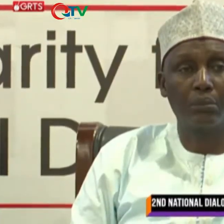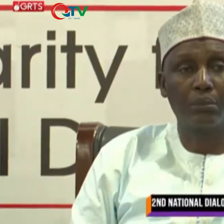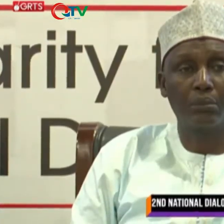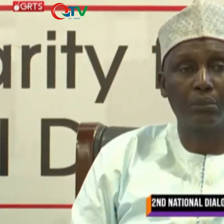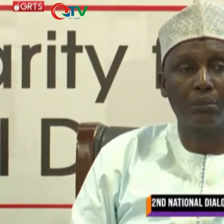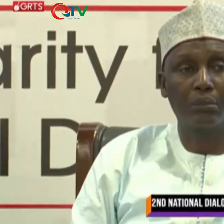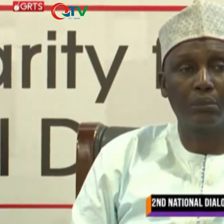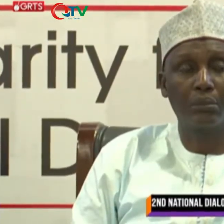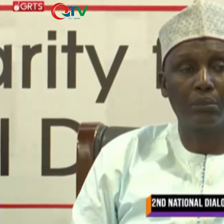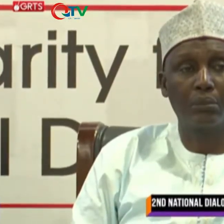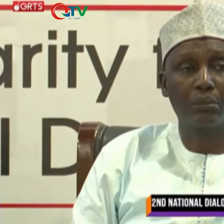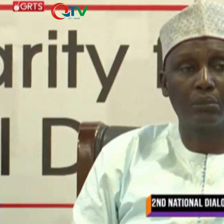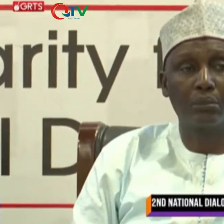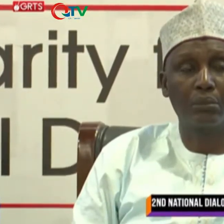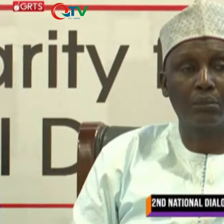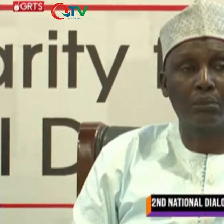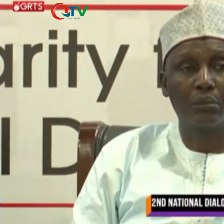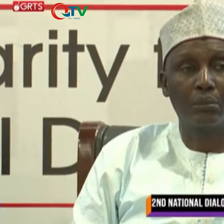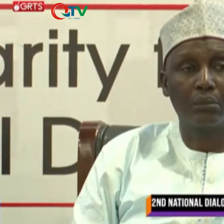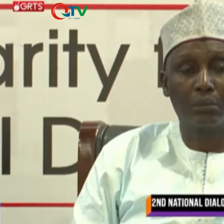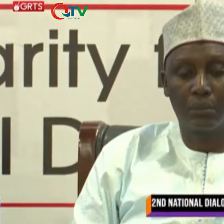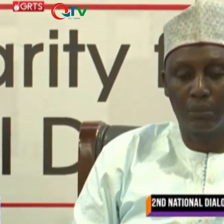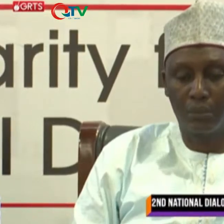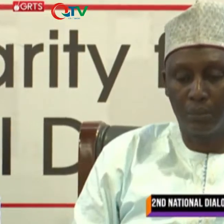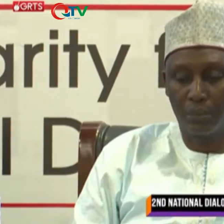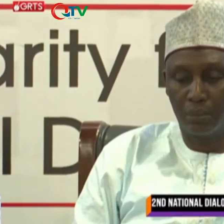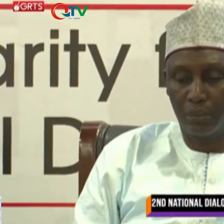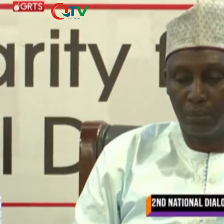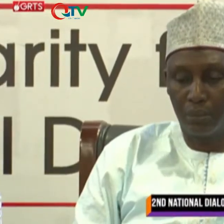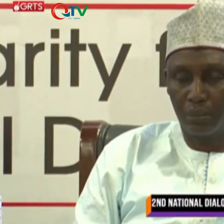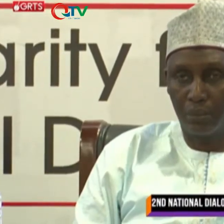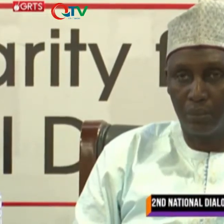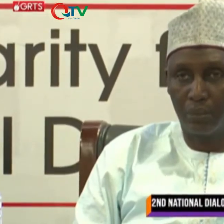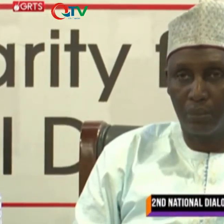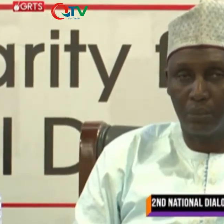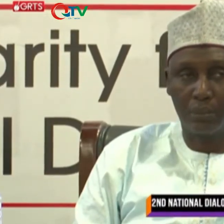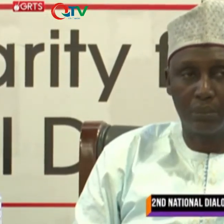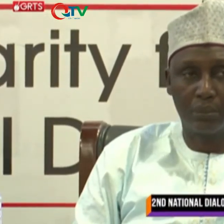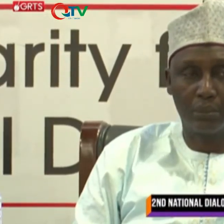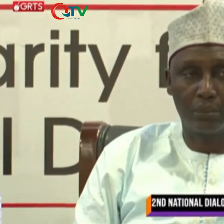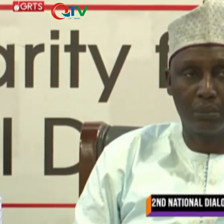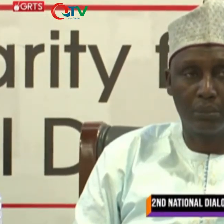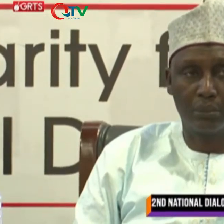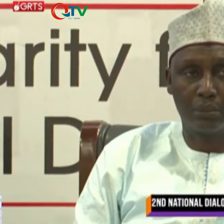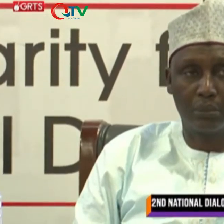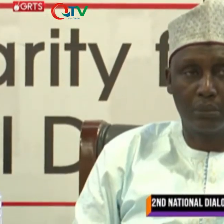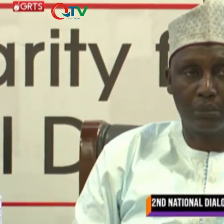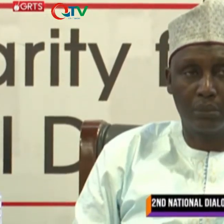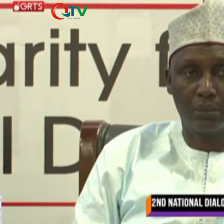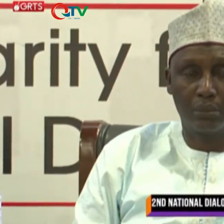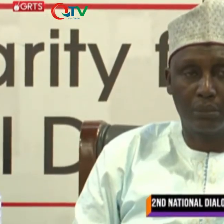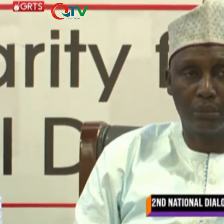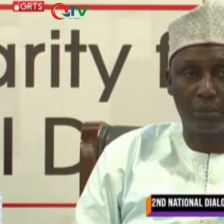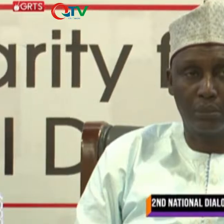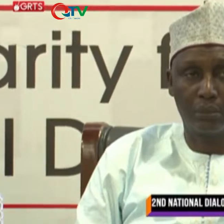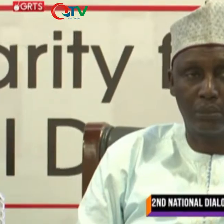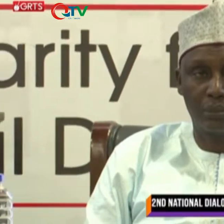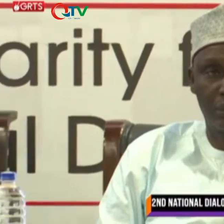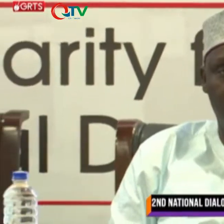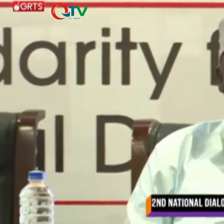Honorable Mort Sisi, who doubles as the Chief of Staff and Minister for Presidential Affairs,